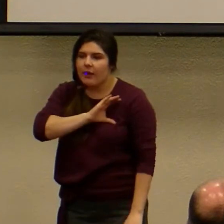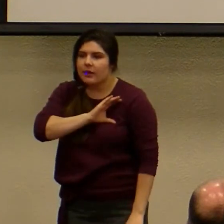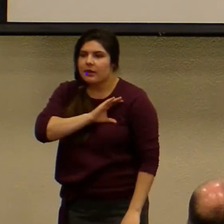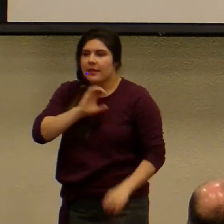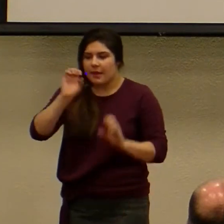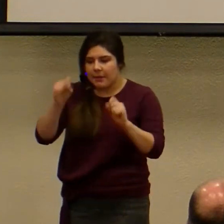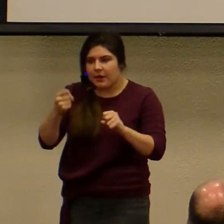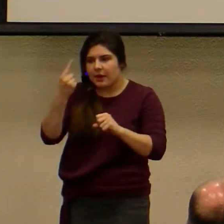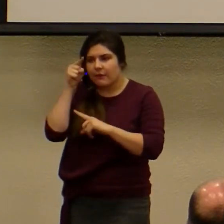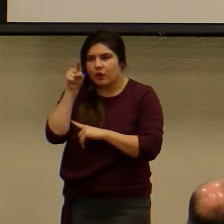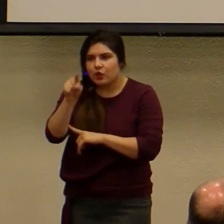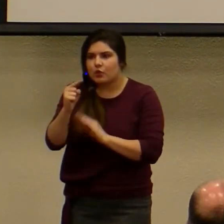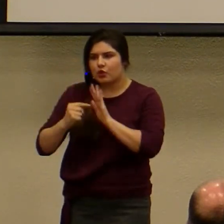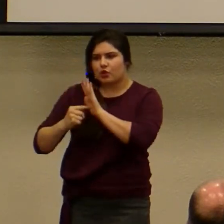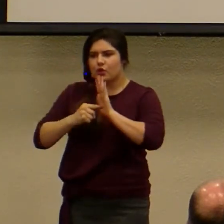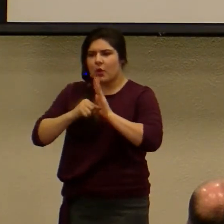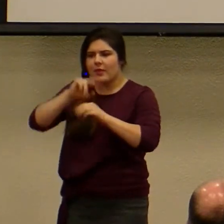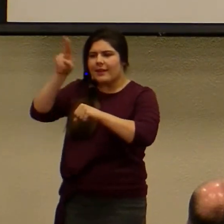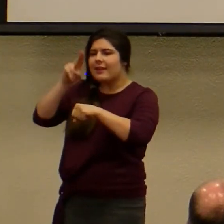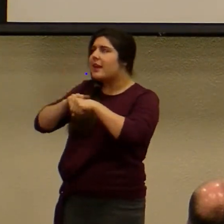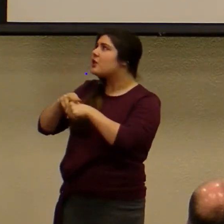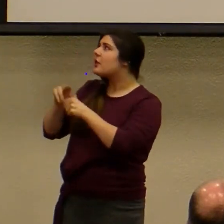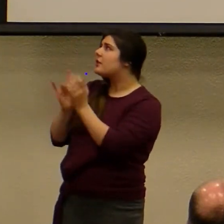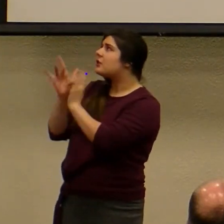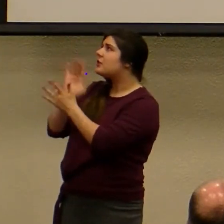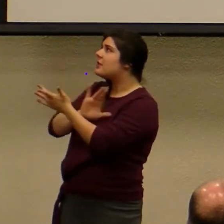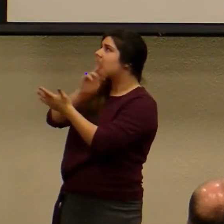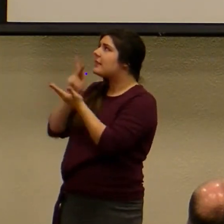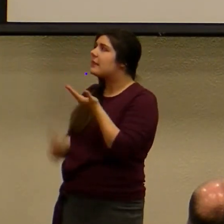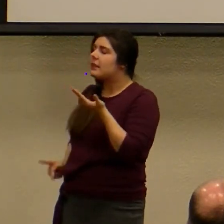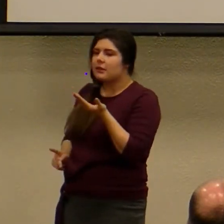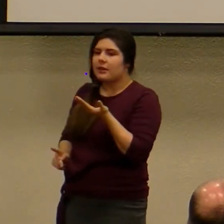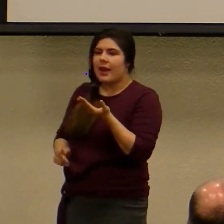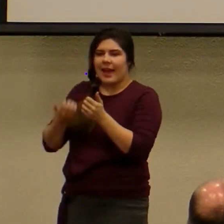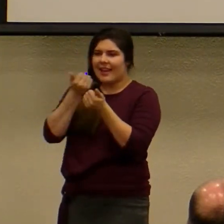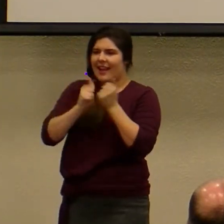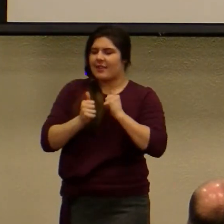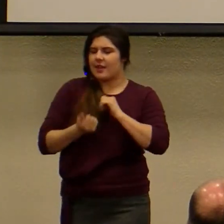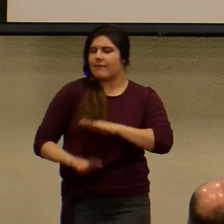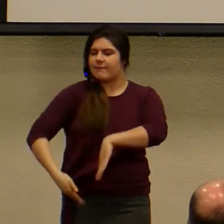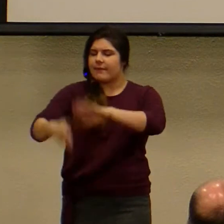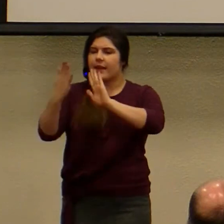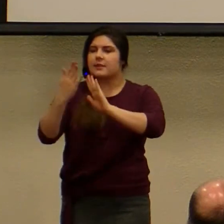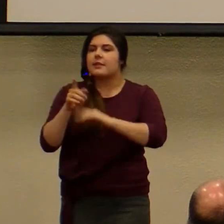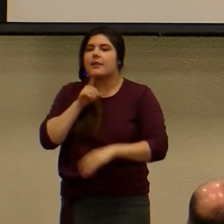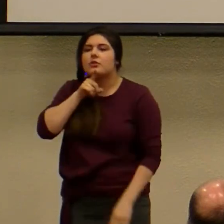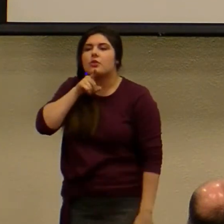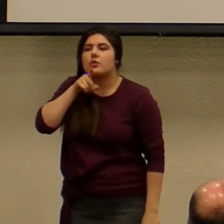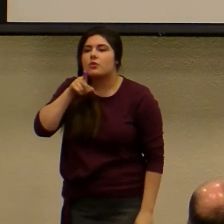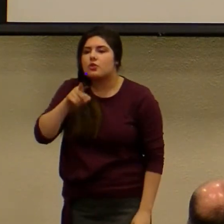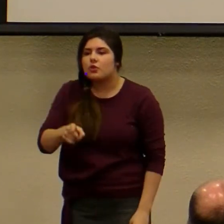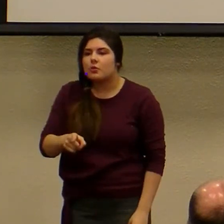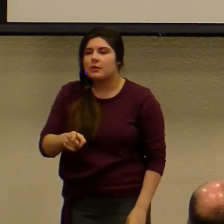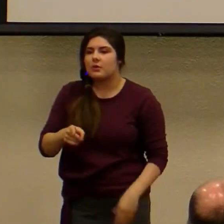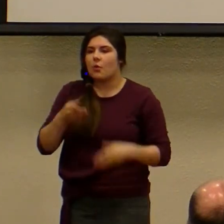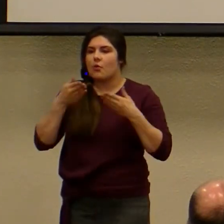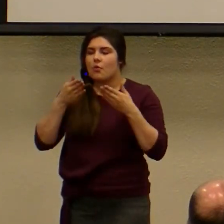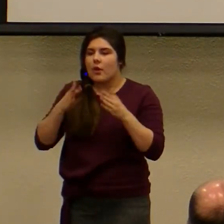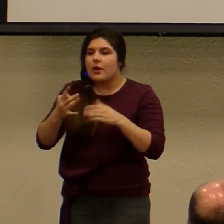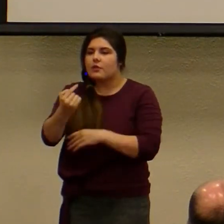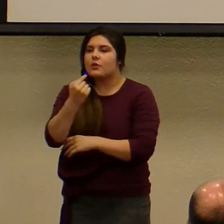to explicate the nature of King Jesus in anything that comes your way is the truest form of you saying